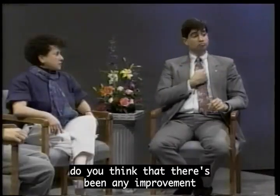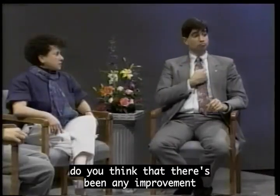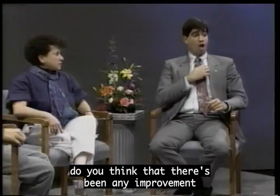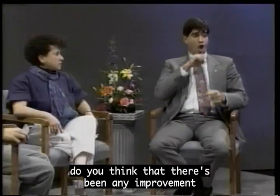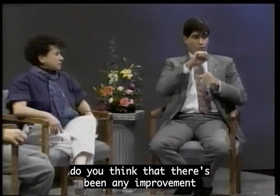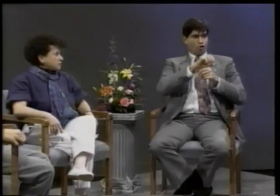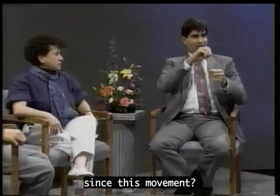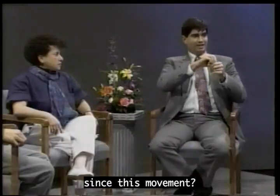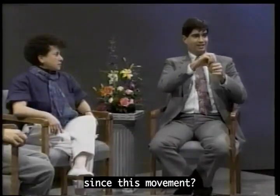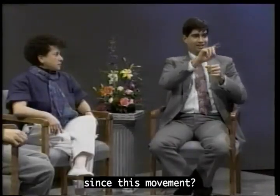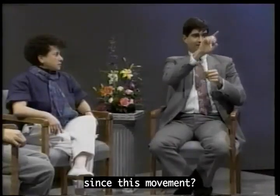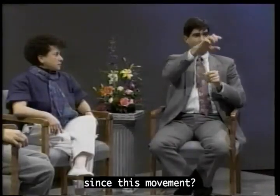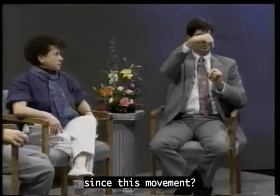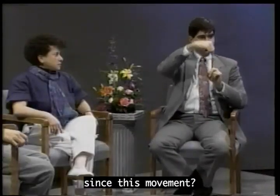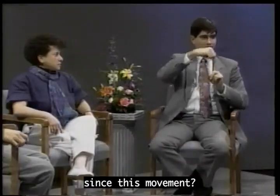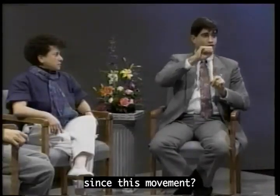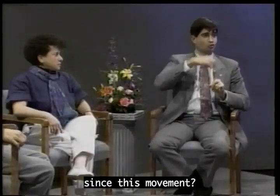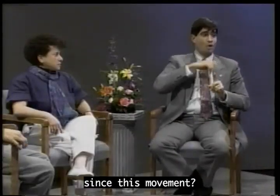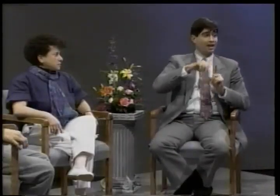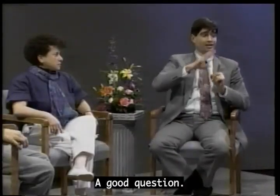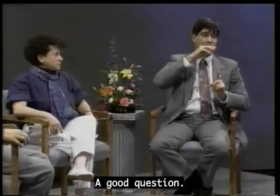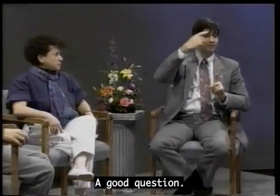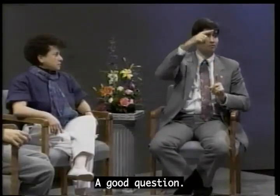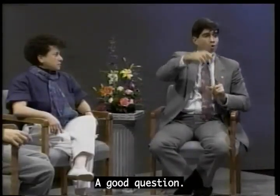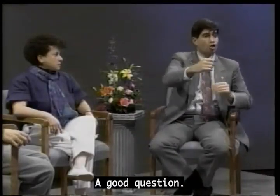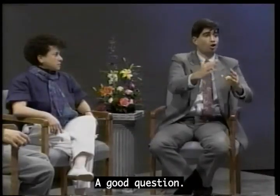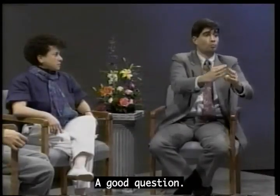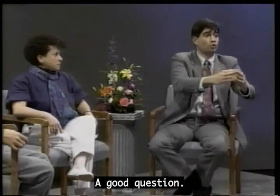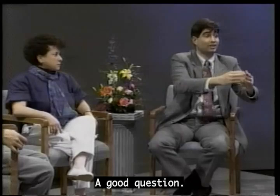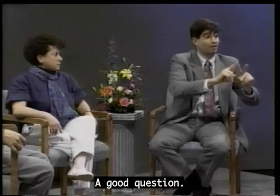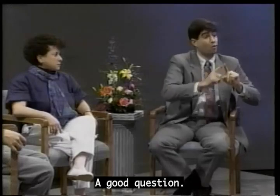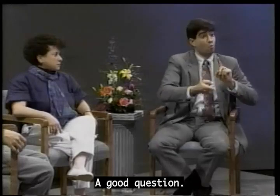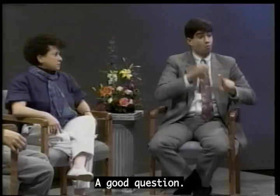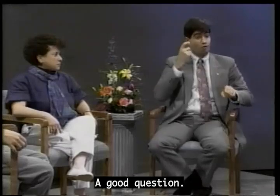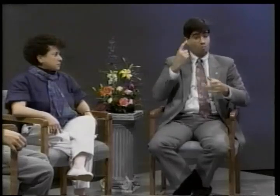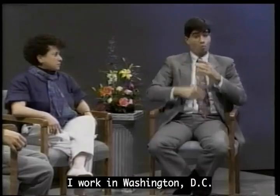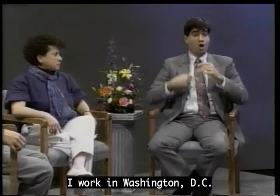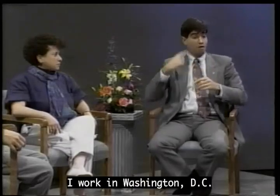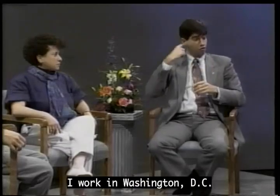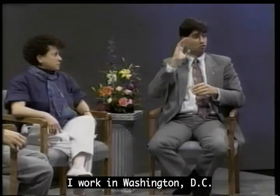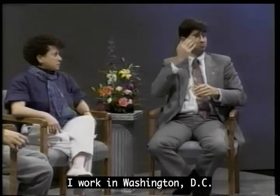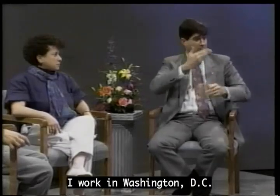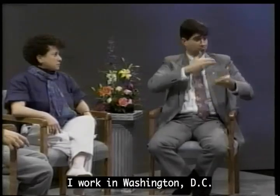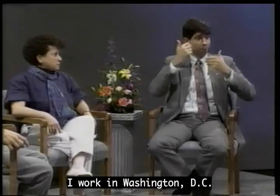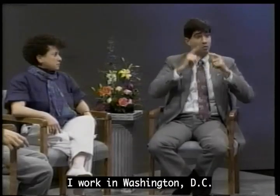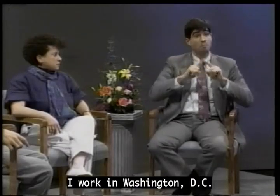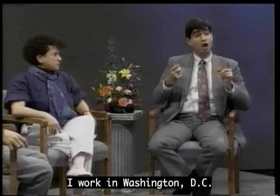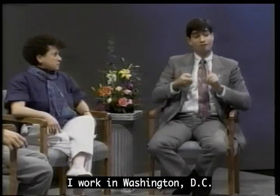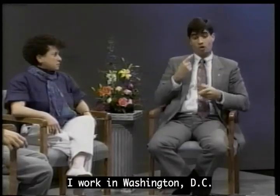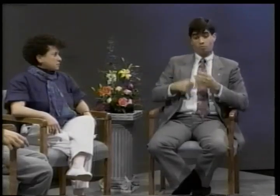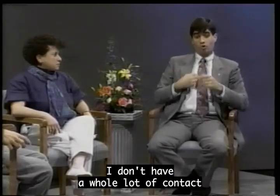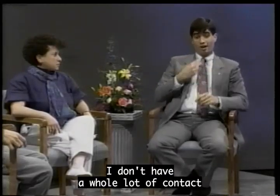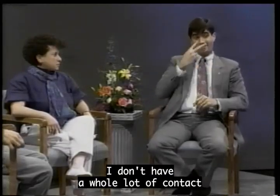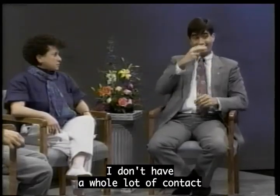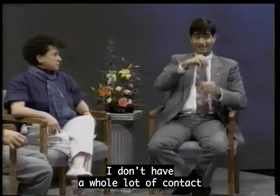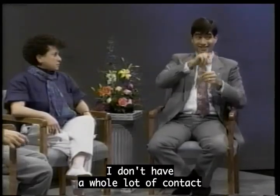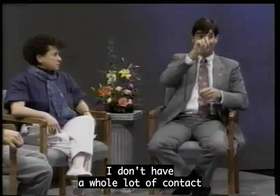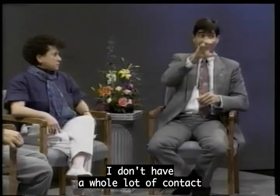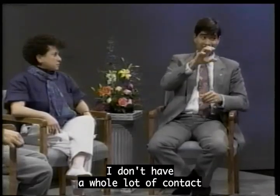question. I work in Washington, D.C. I don't have a whole lot of contact in the external community, but from what I do here, yeah, things are looking